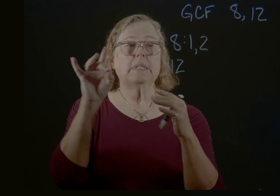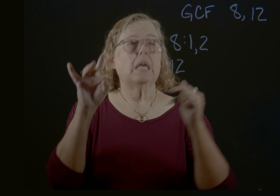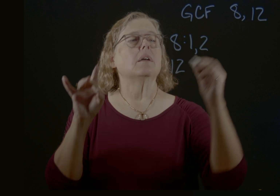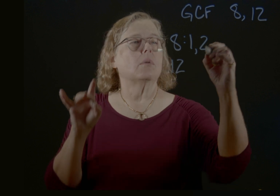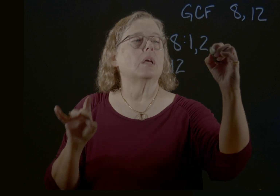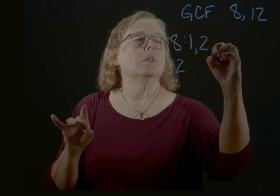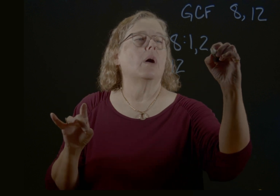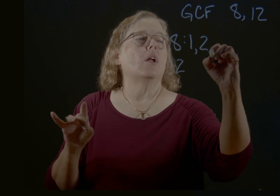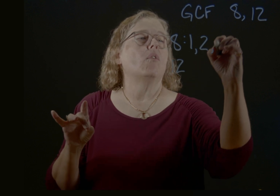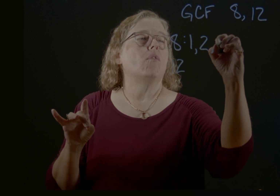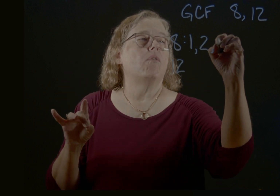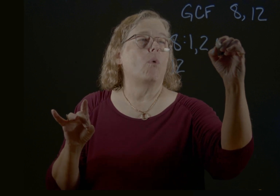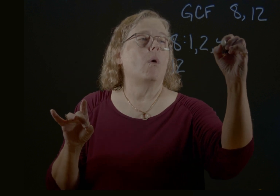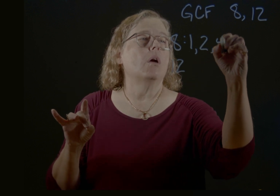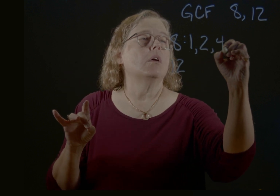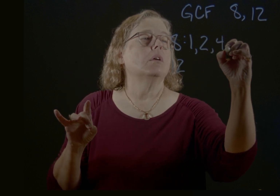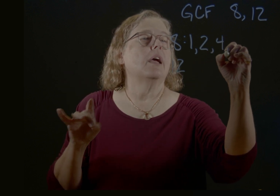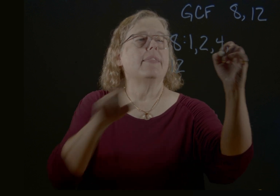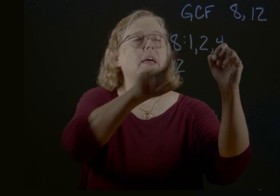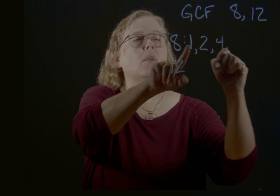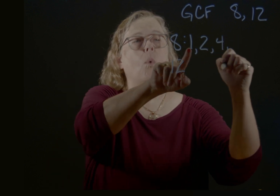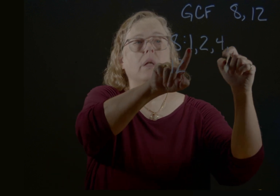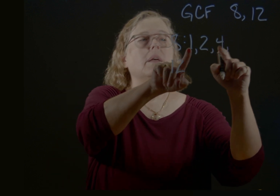so 4. And then 1 times 8.